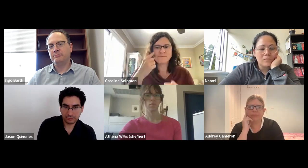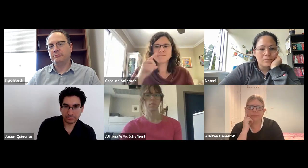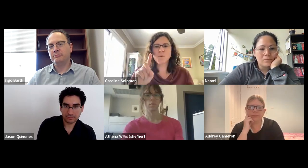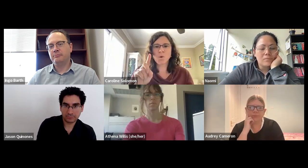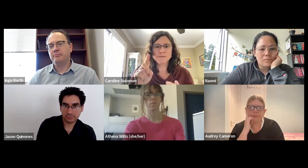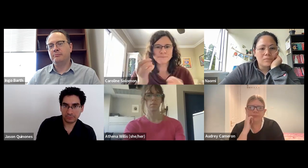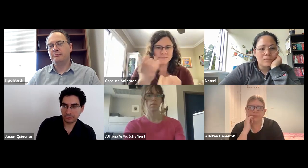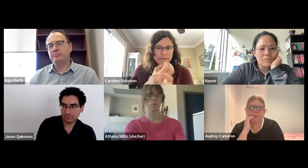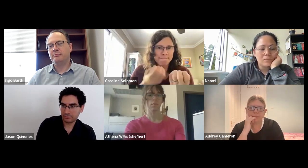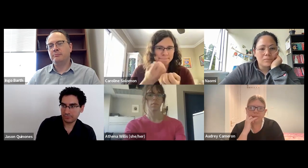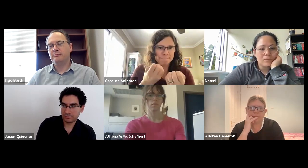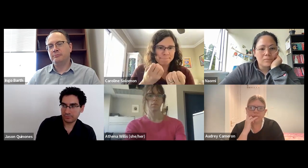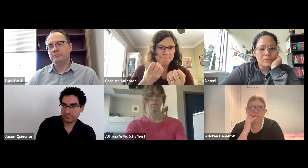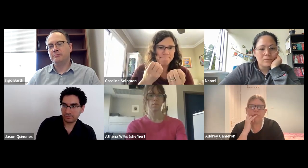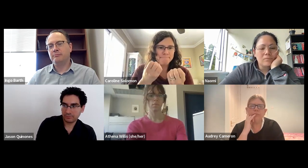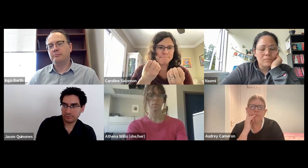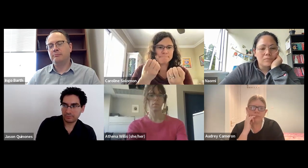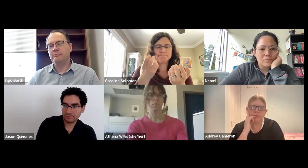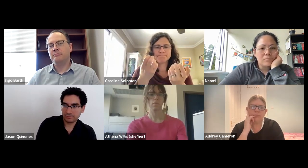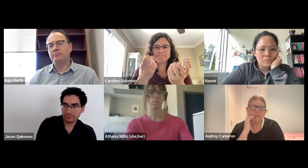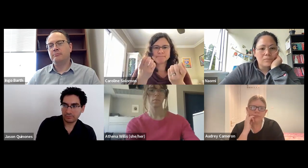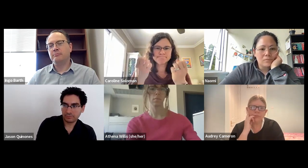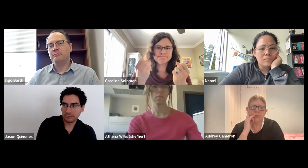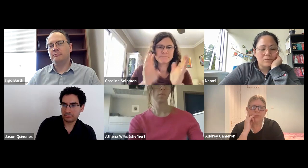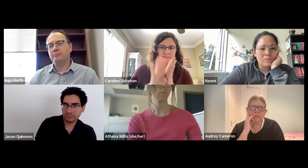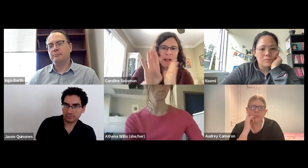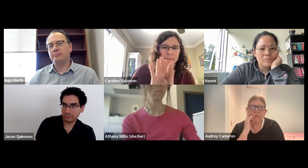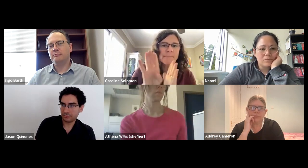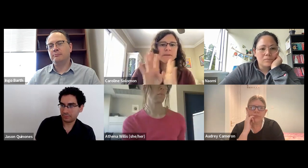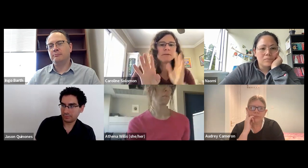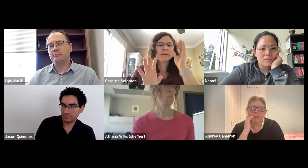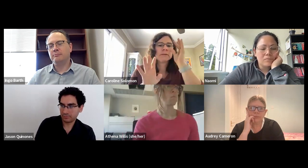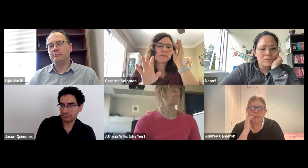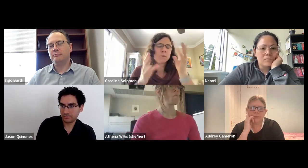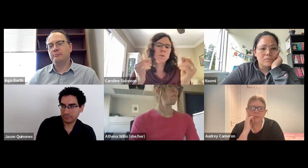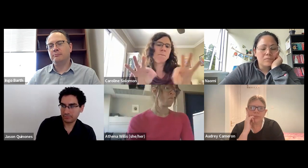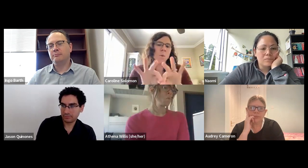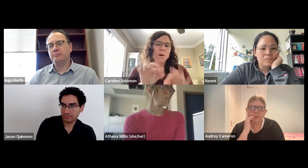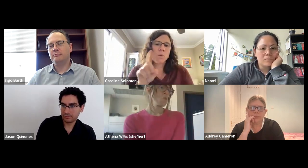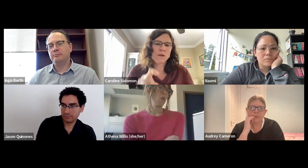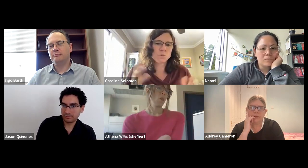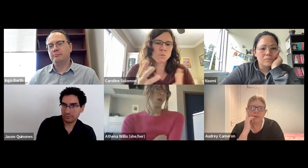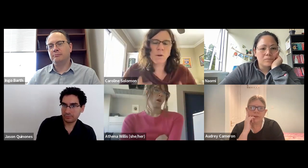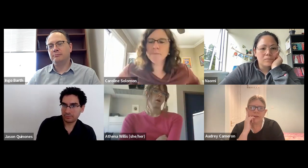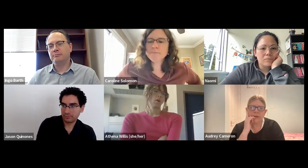So what research questions are important for STEM in terms of developing